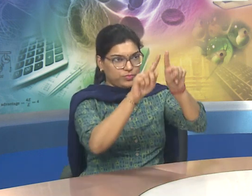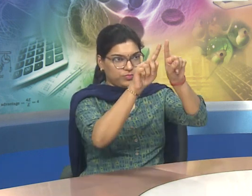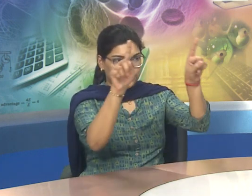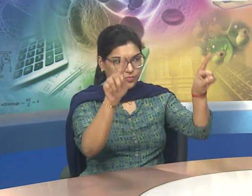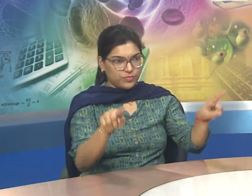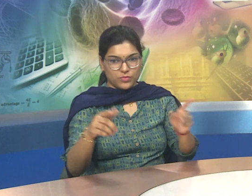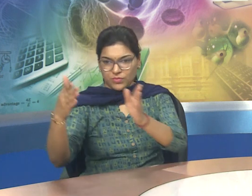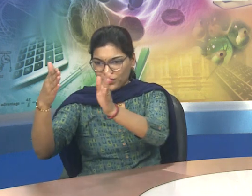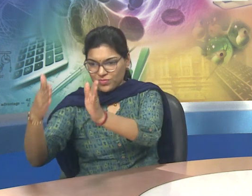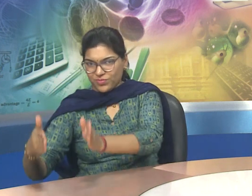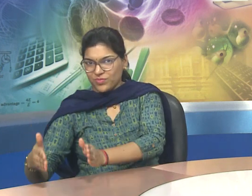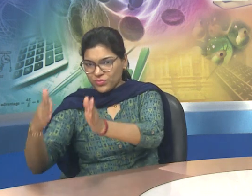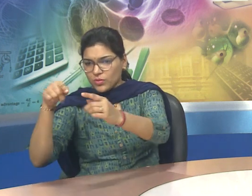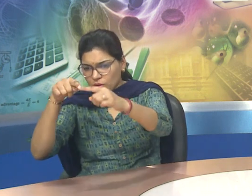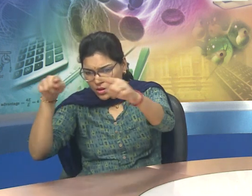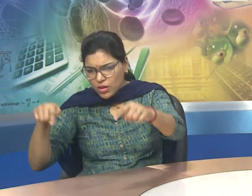This is system unit.